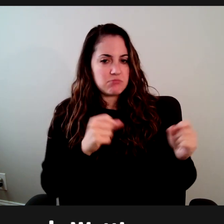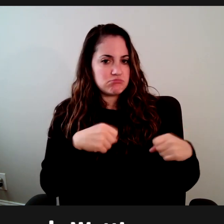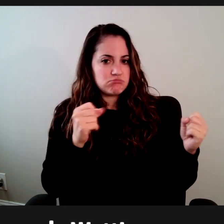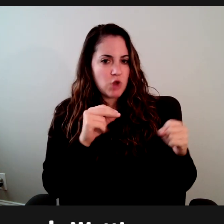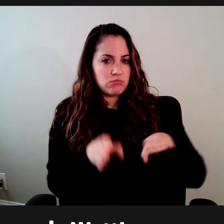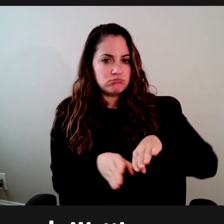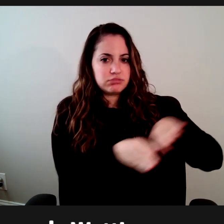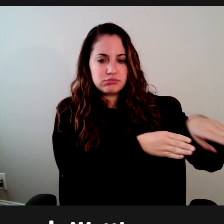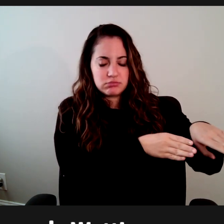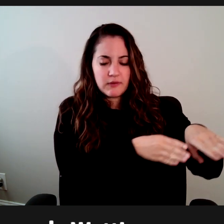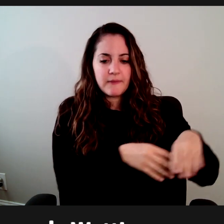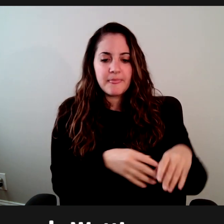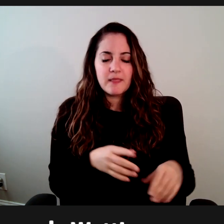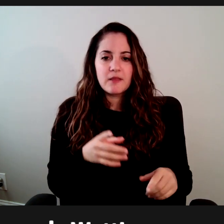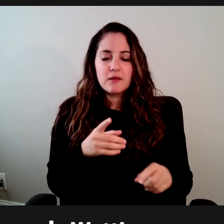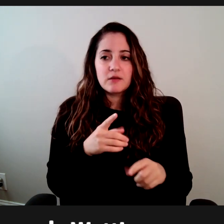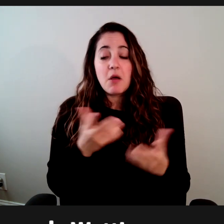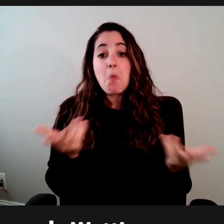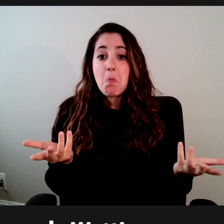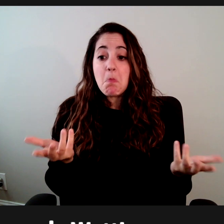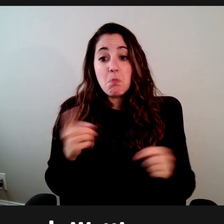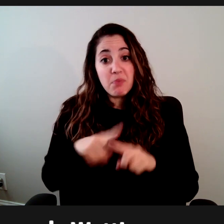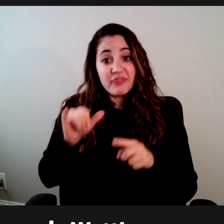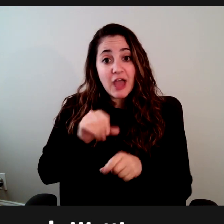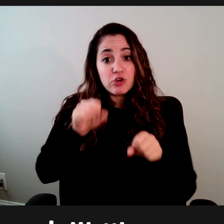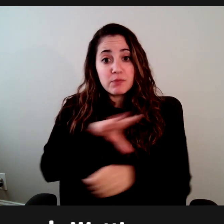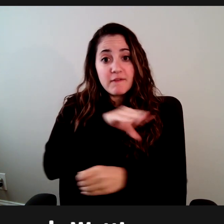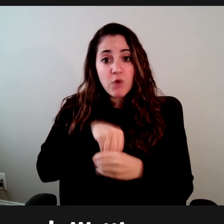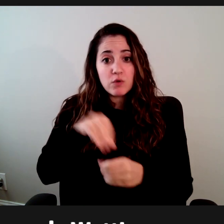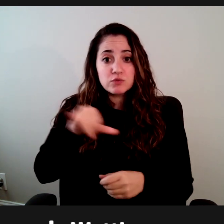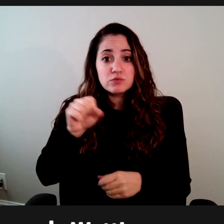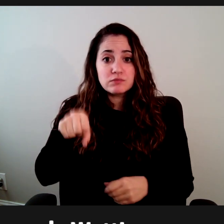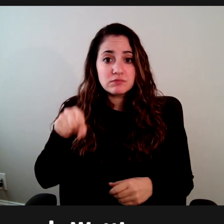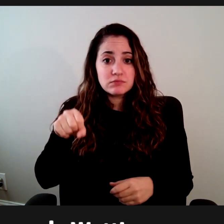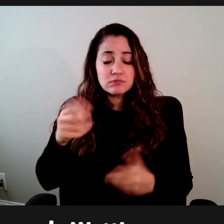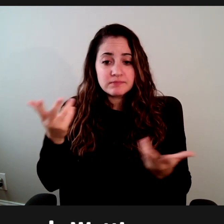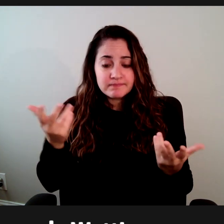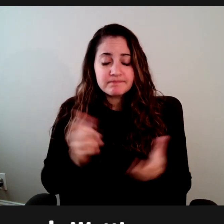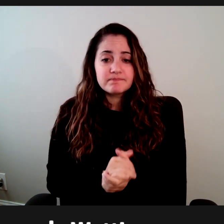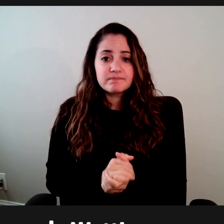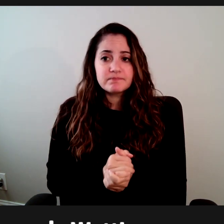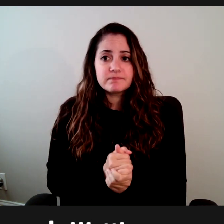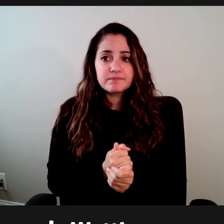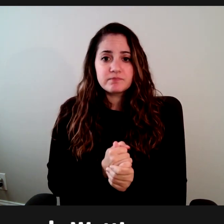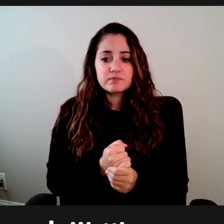consent right now, but just more, yeah. But there could be that. There certainly could be,